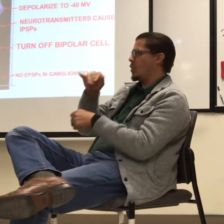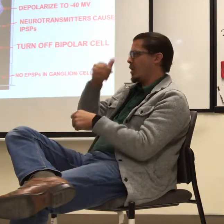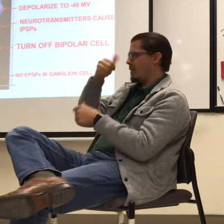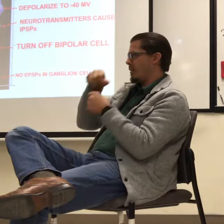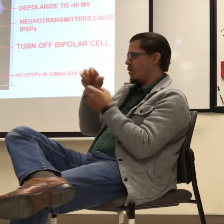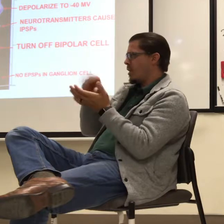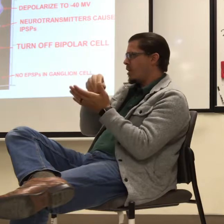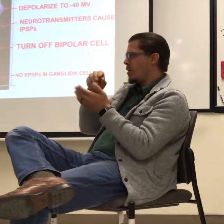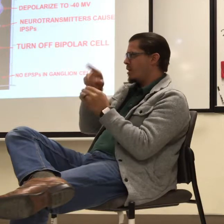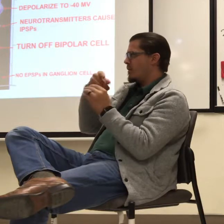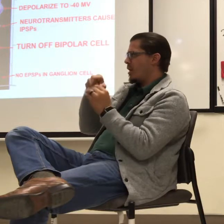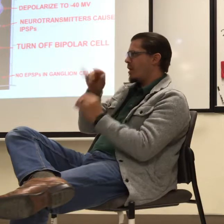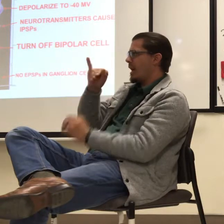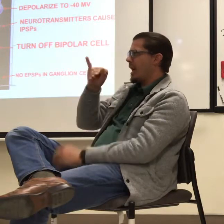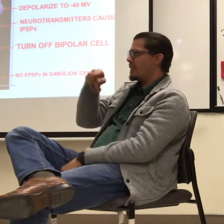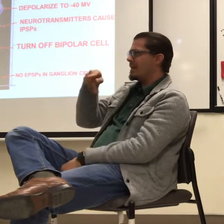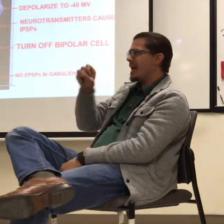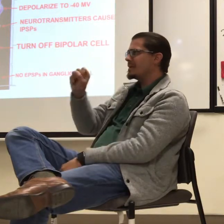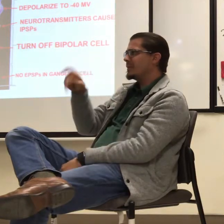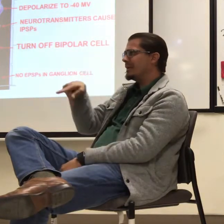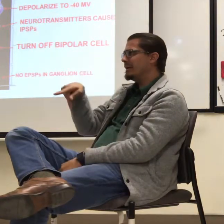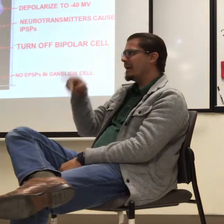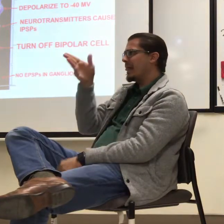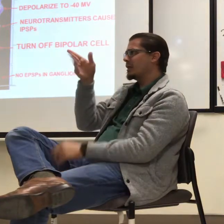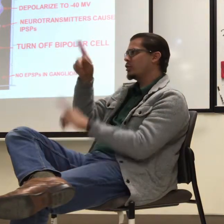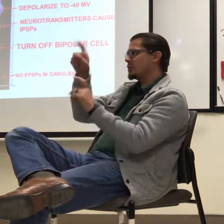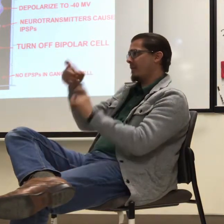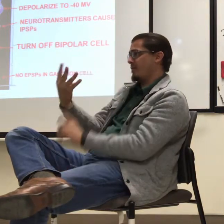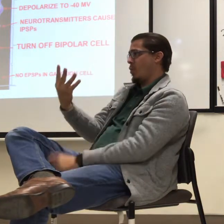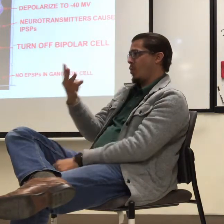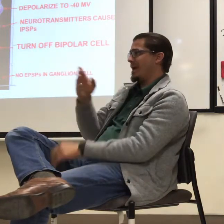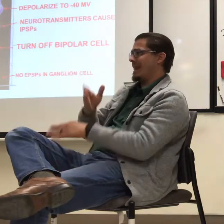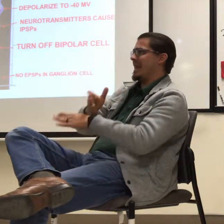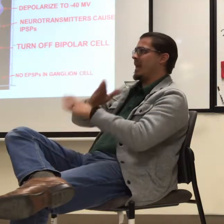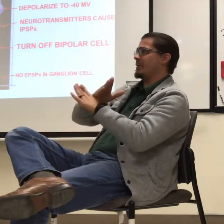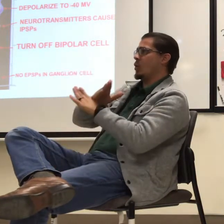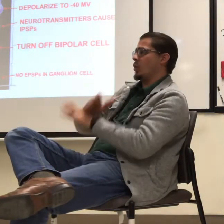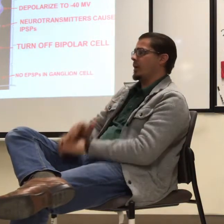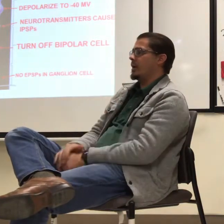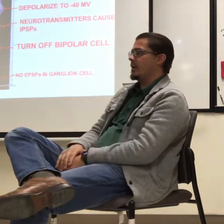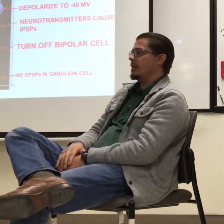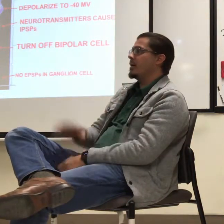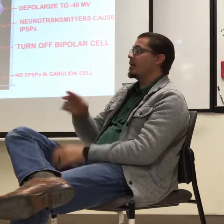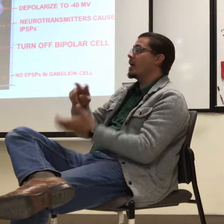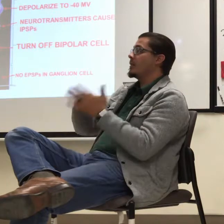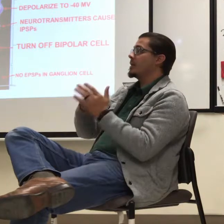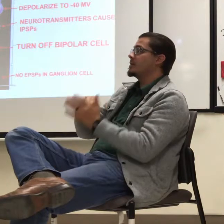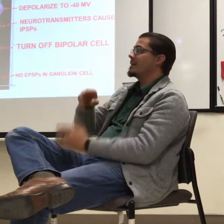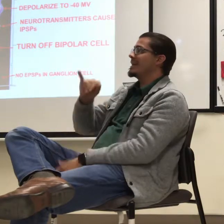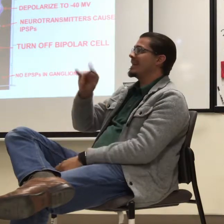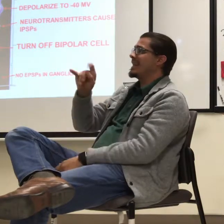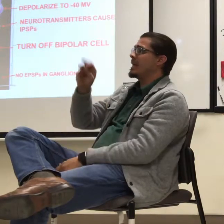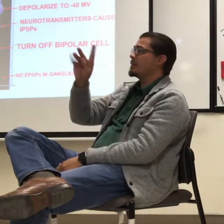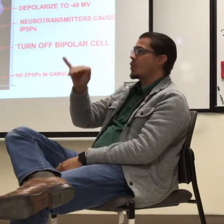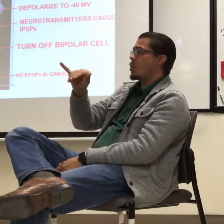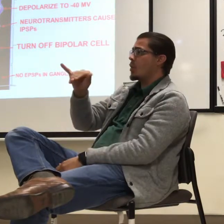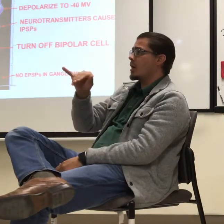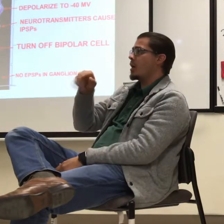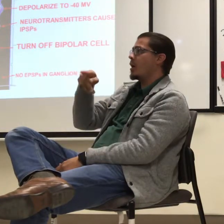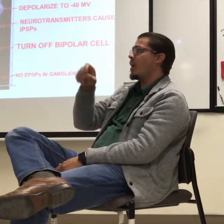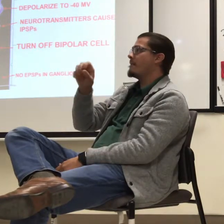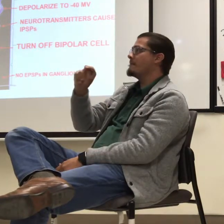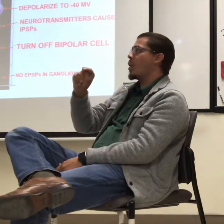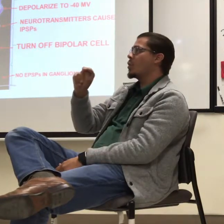about IPSP in lecture exam 4, they're inhibitory, okay? That stands for inhibitory